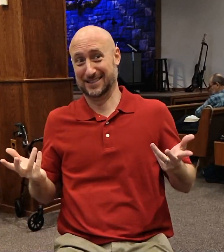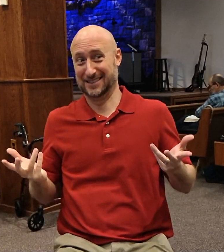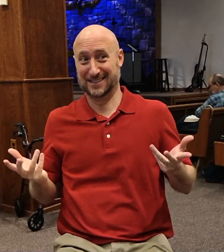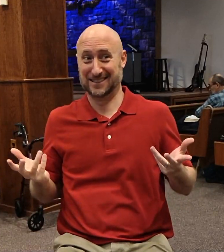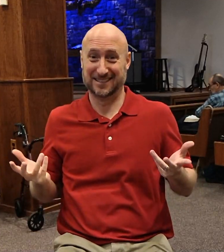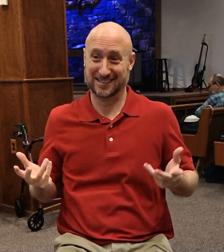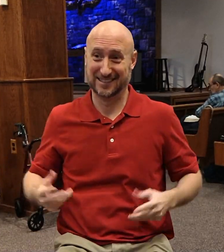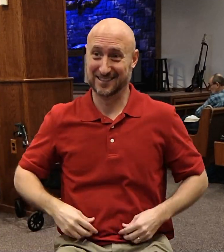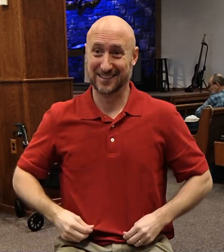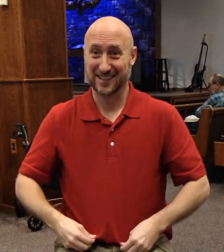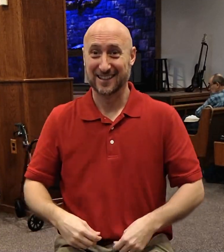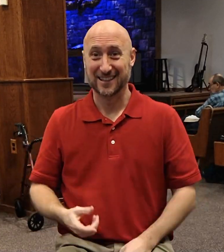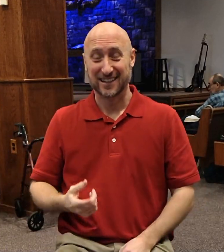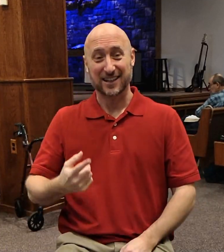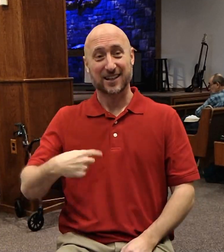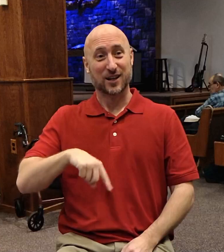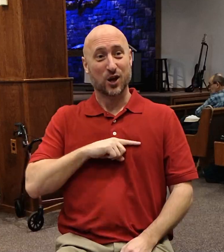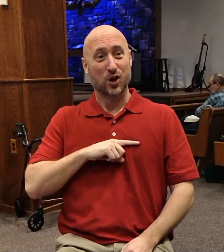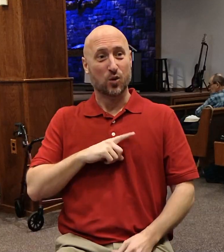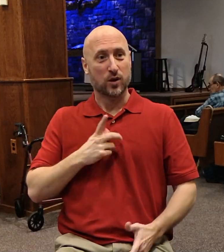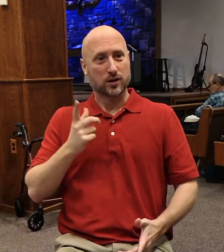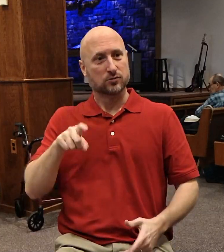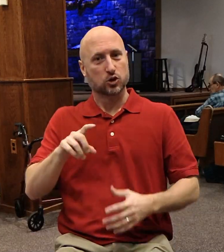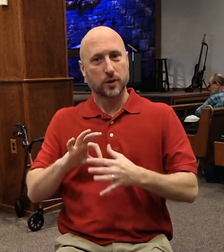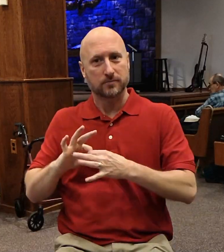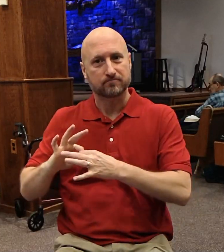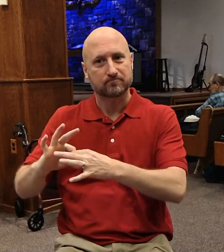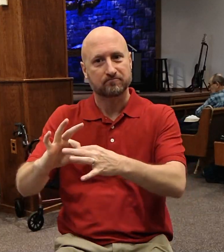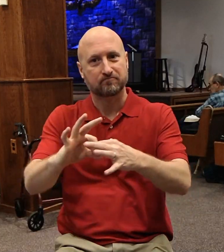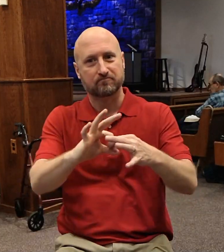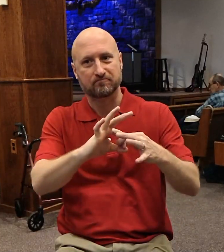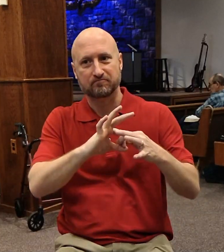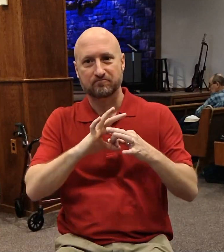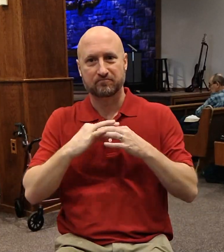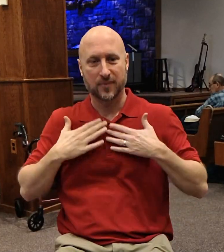the body of Christ. We're hurt. We're betrayed sometimes.